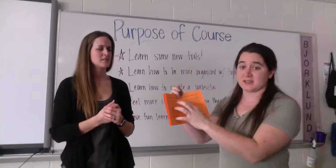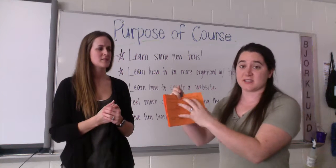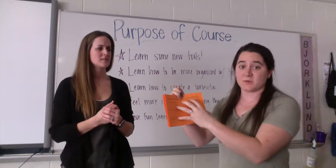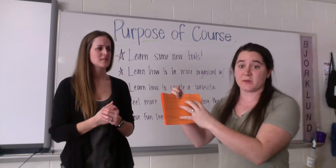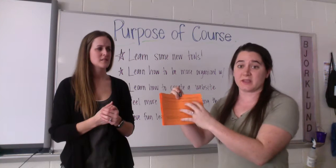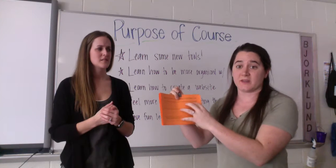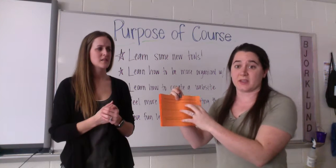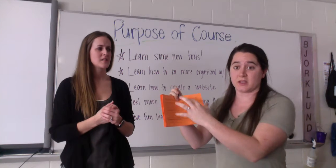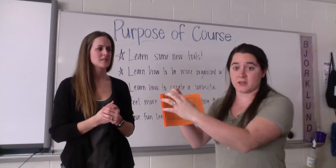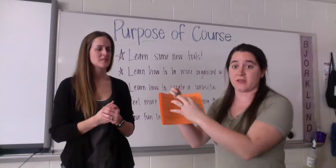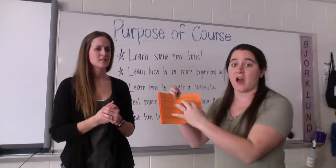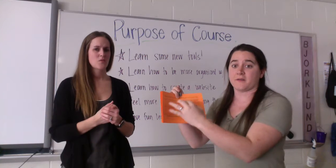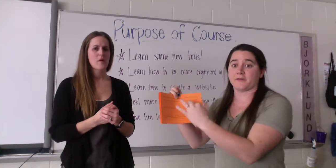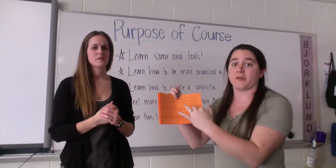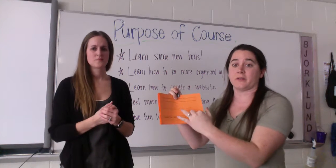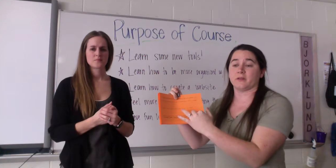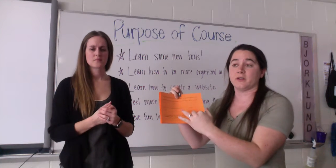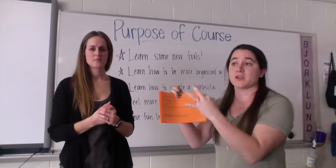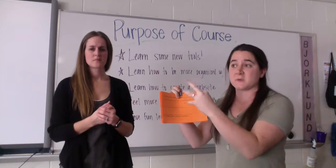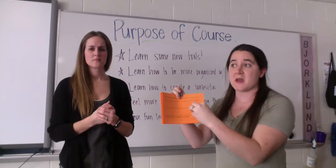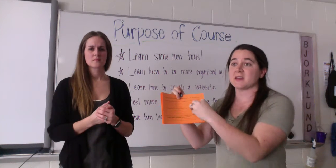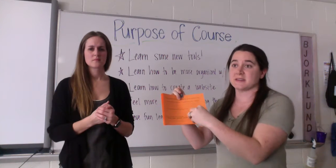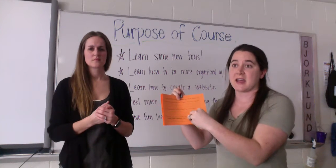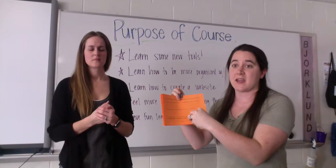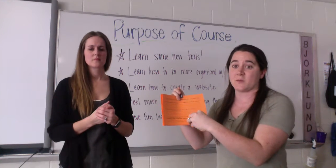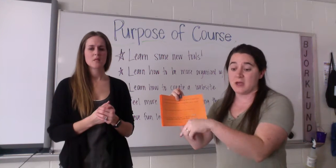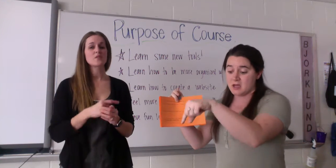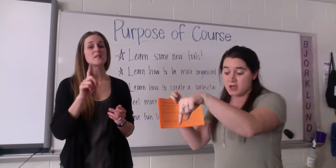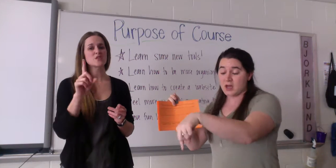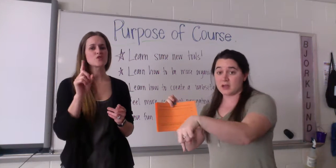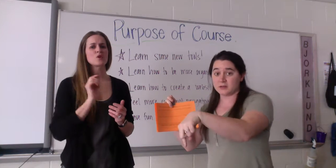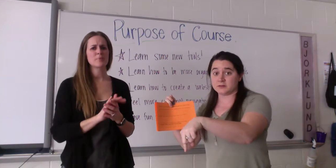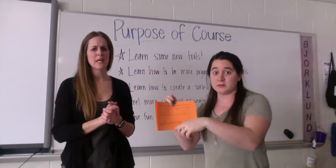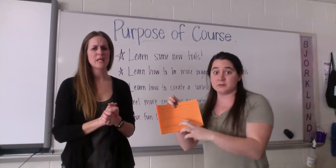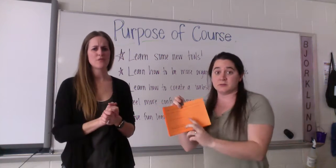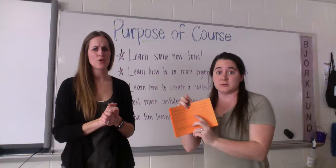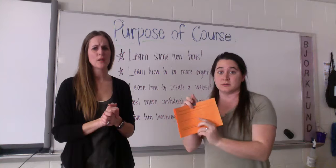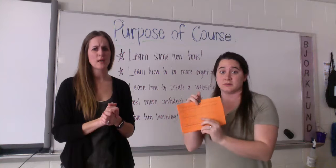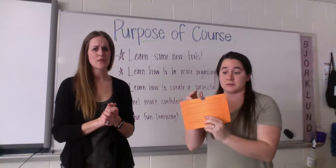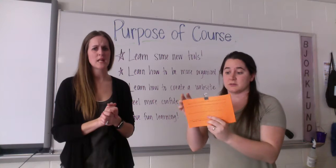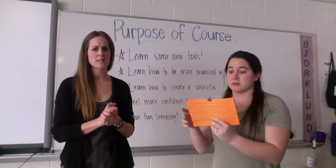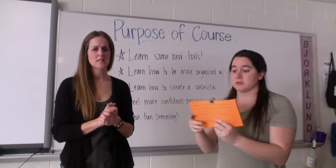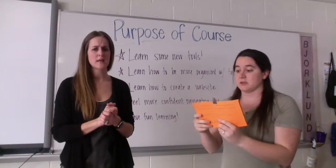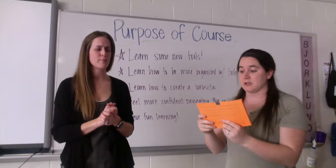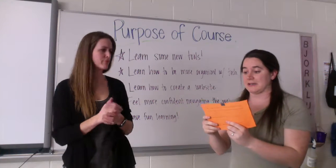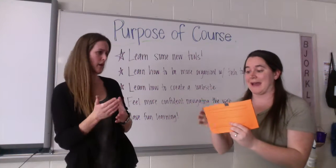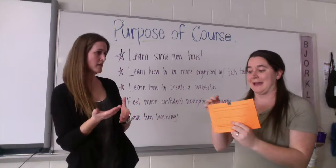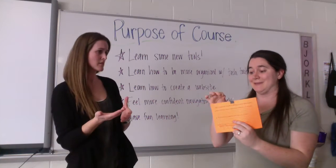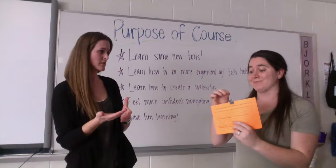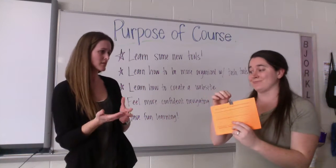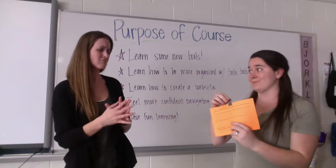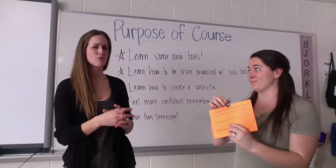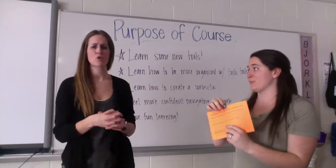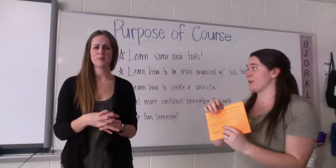to be like thoughtful. You're spending time. Otherwise, there's no complaining if you don't like how the class is set up, right? Mm-hmm. No complaining.